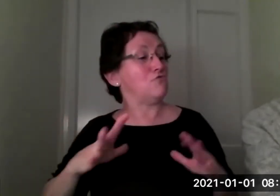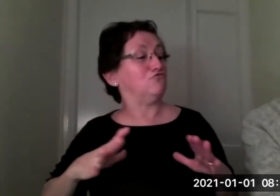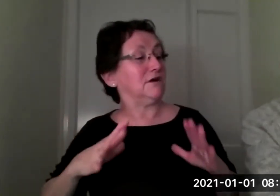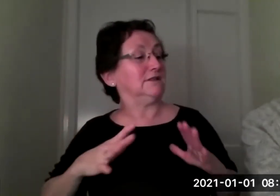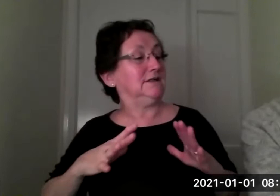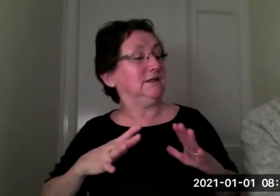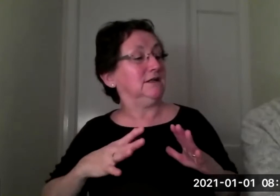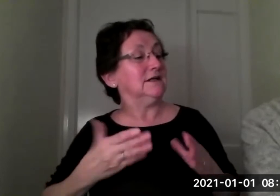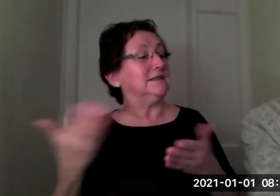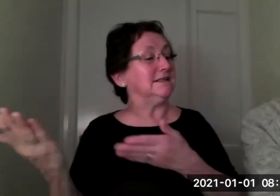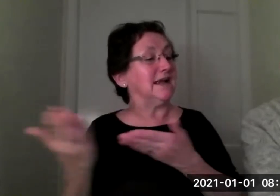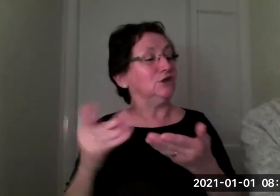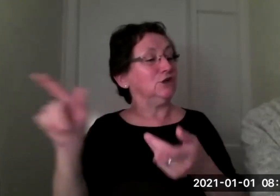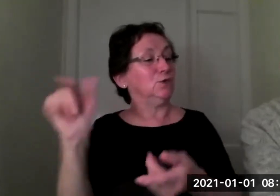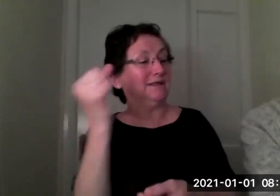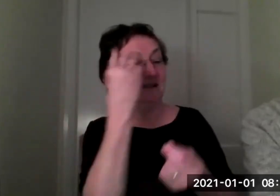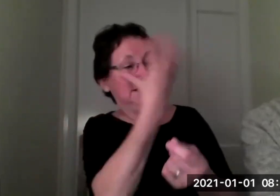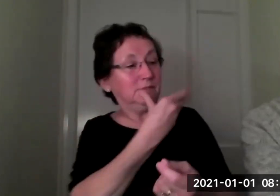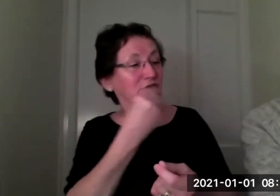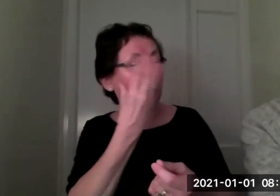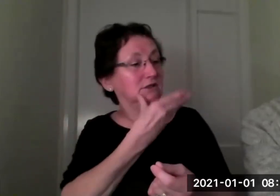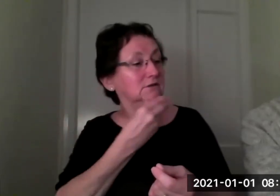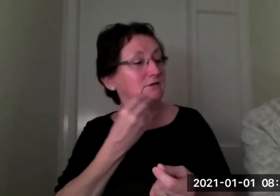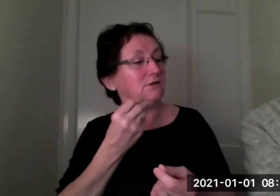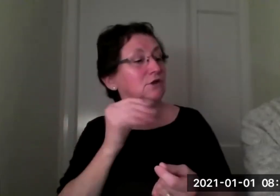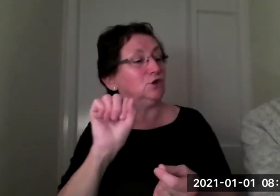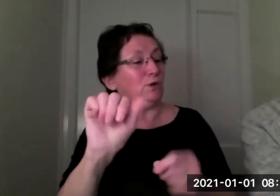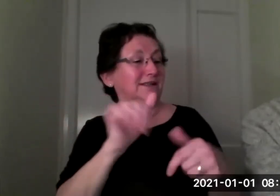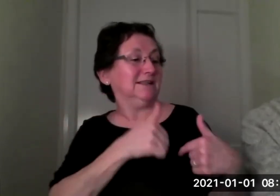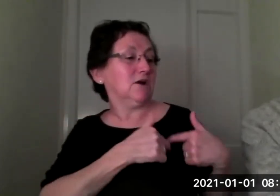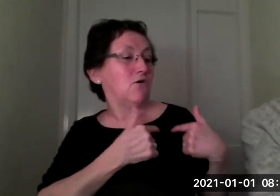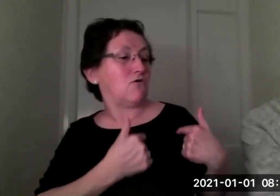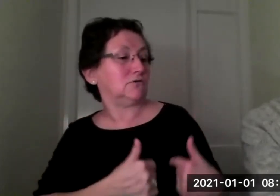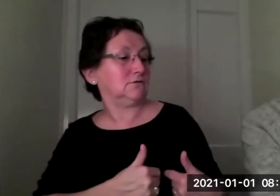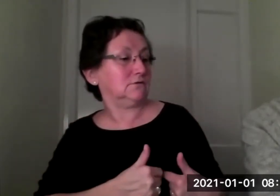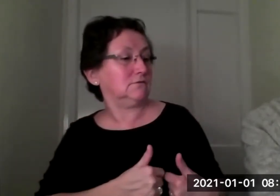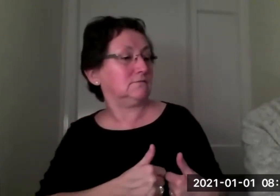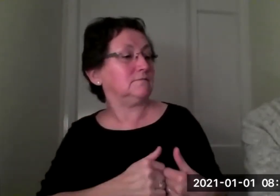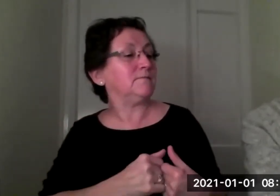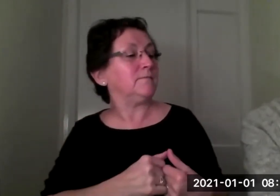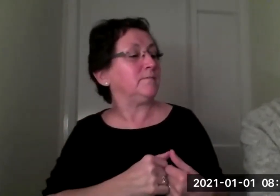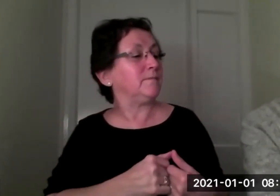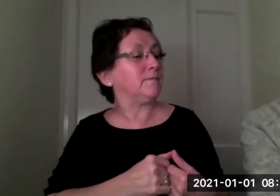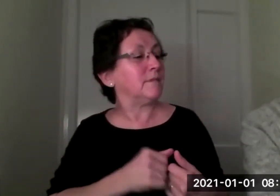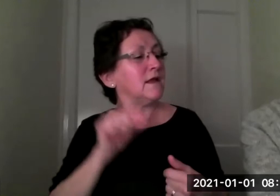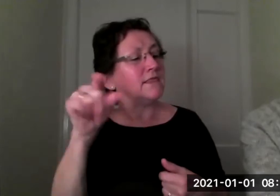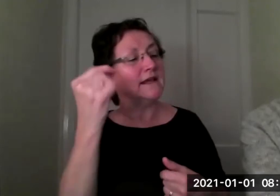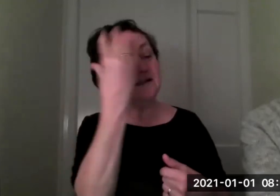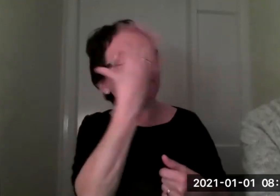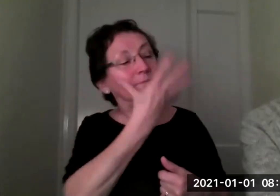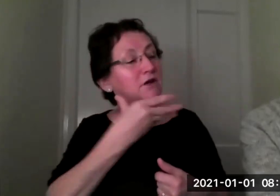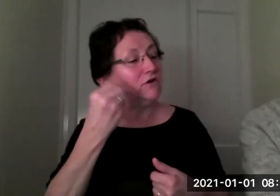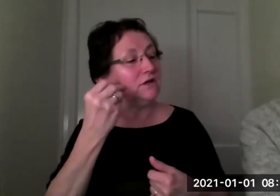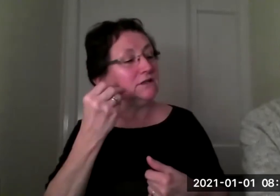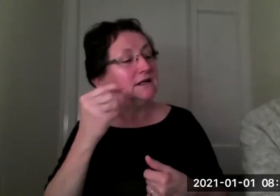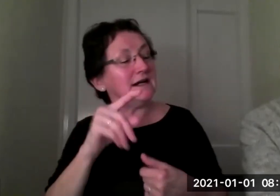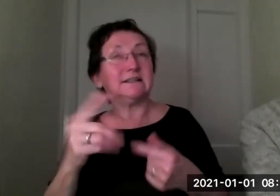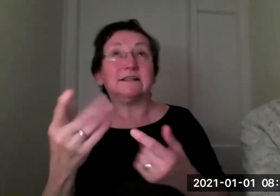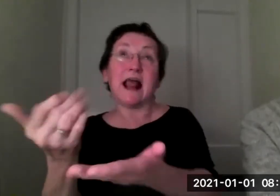has already sent his Spirit into your hearts. His Spirit in